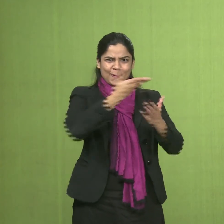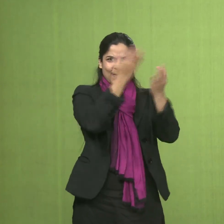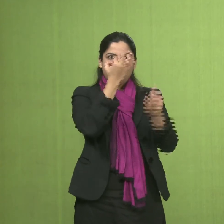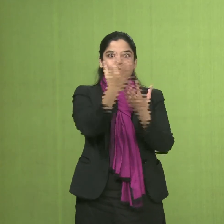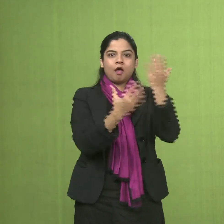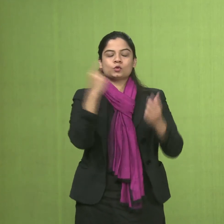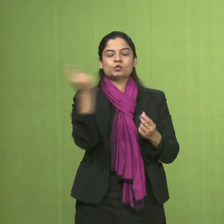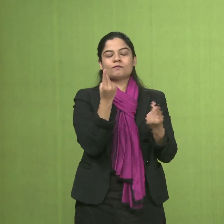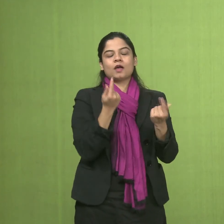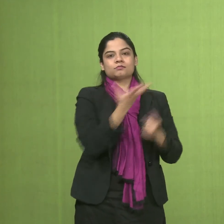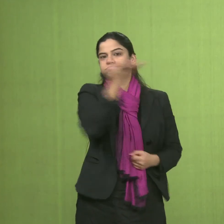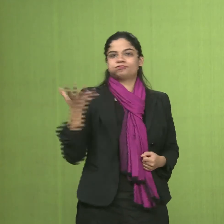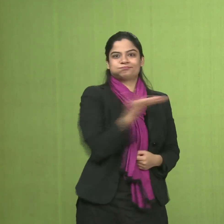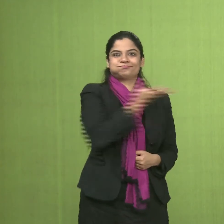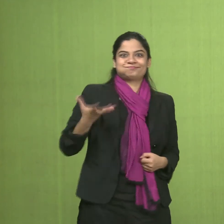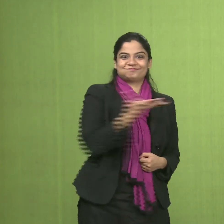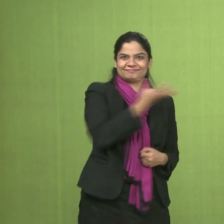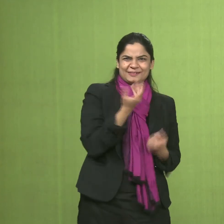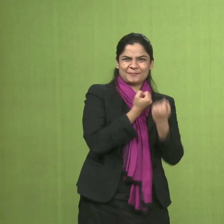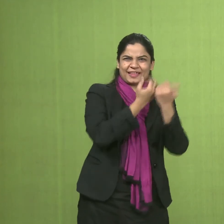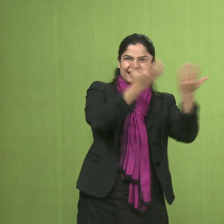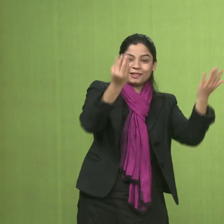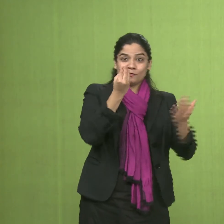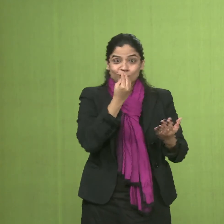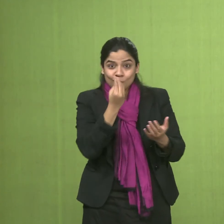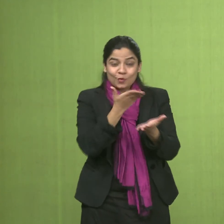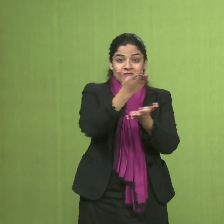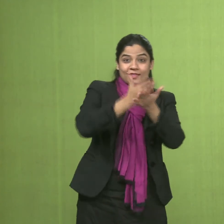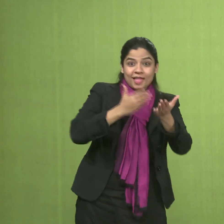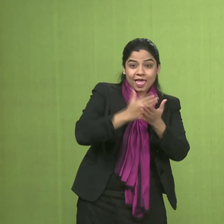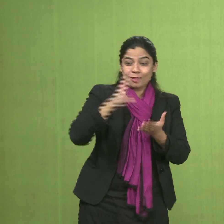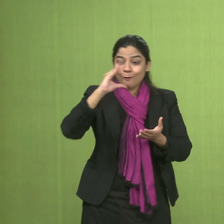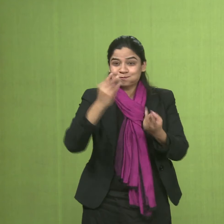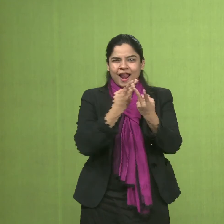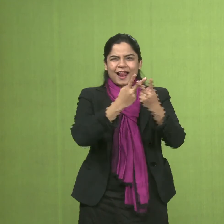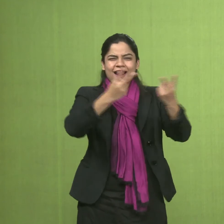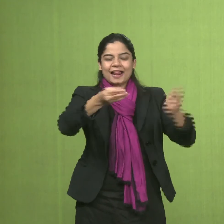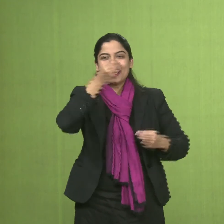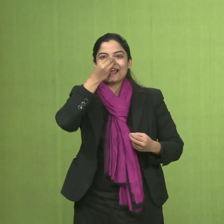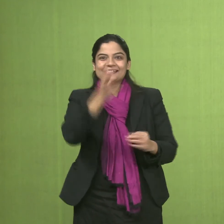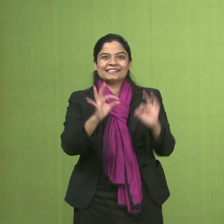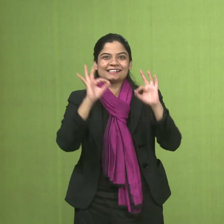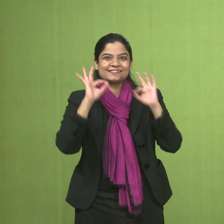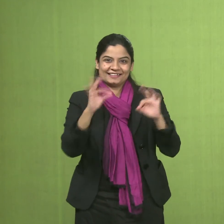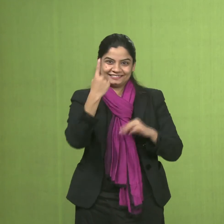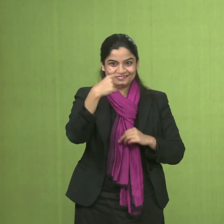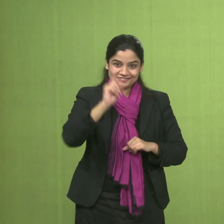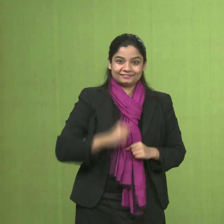Microwave, we all use microwave to heat the food or to cook the food. Everyone has been using these. You make cakes etc. in the microwave